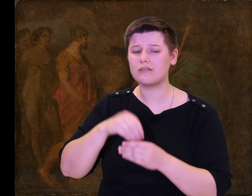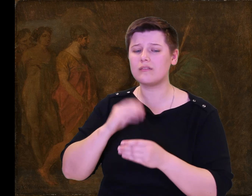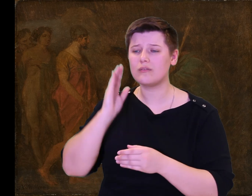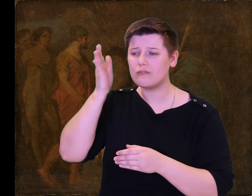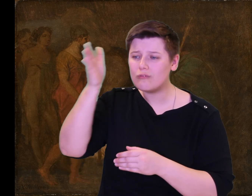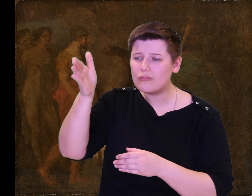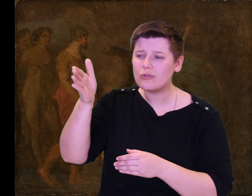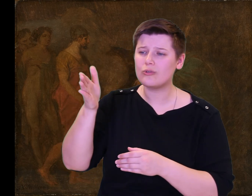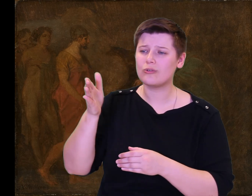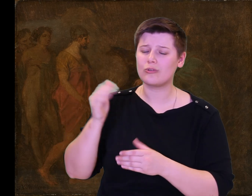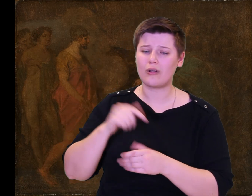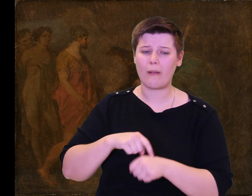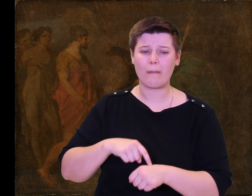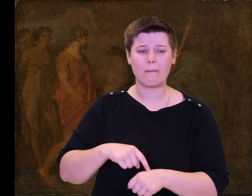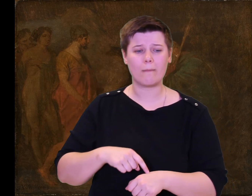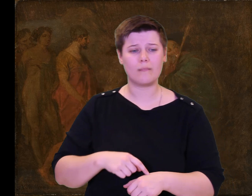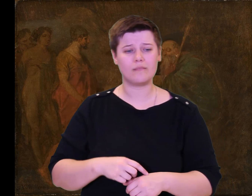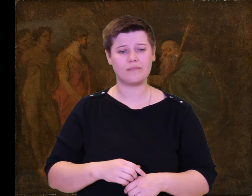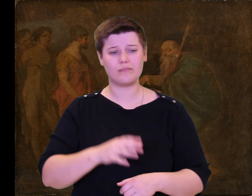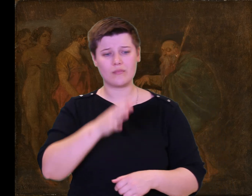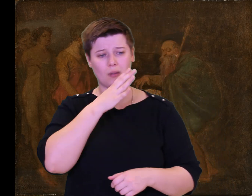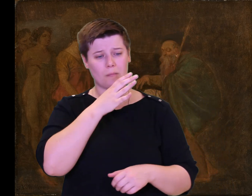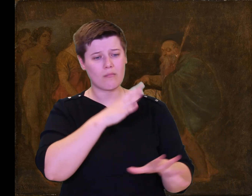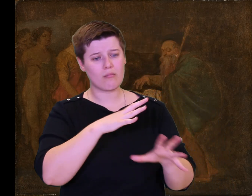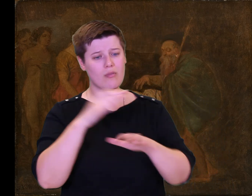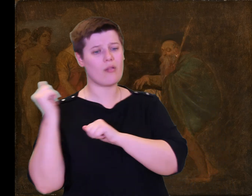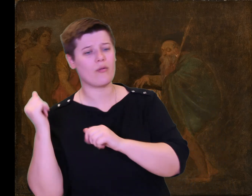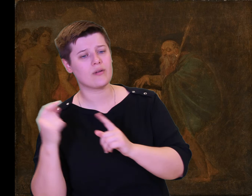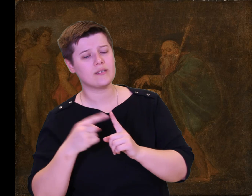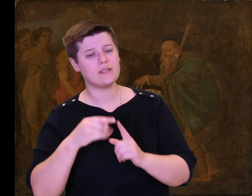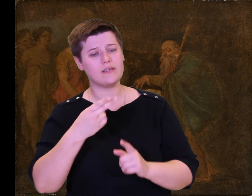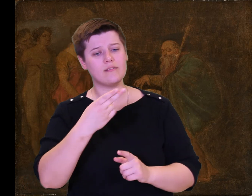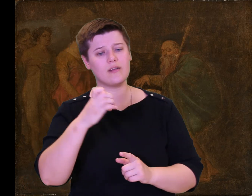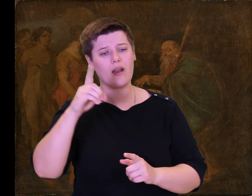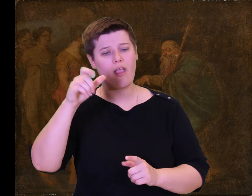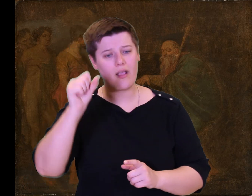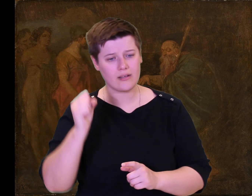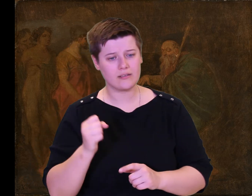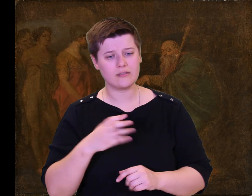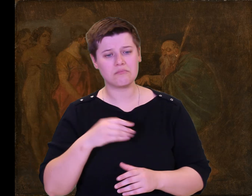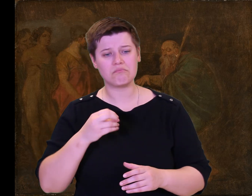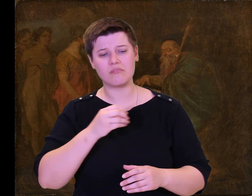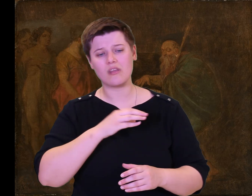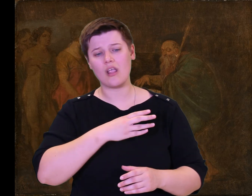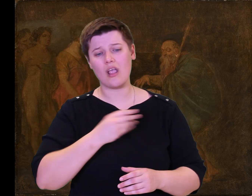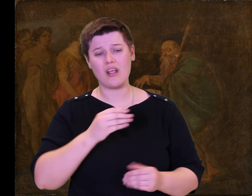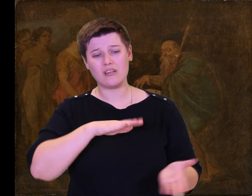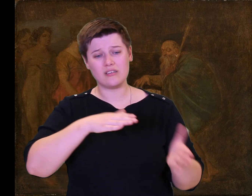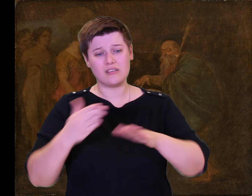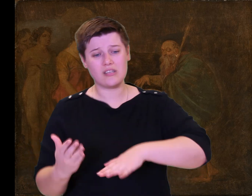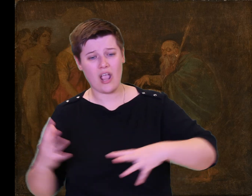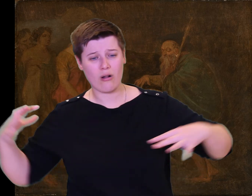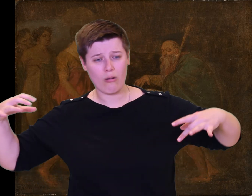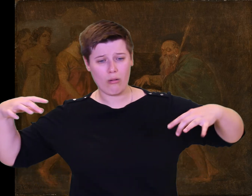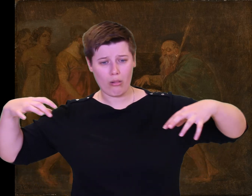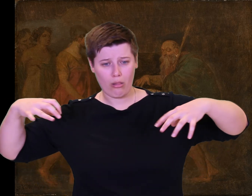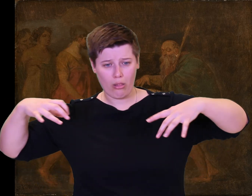This is the rule for mortals when we die. Our muscles cease to hold the flesh and skeleton together.